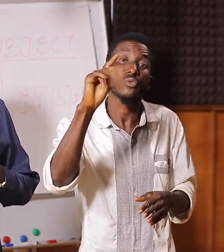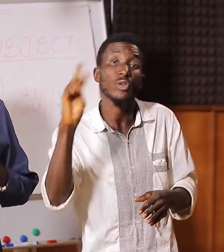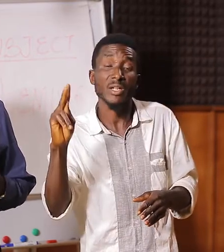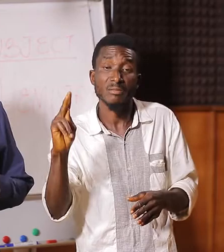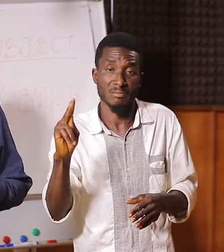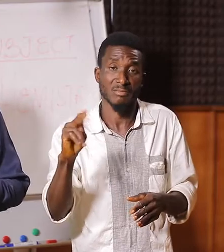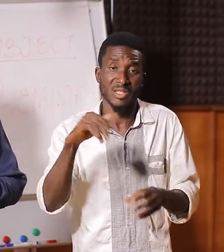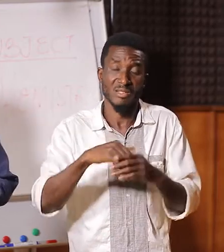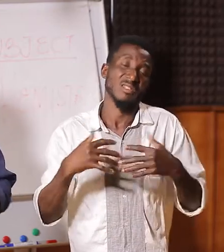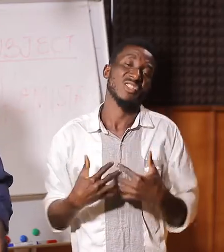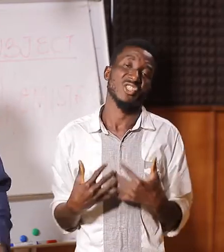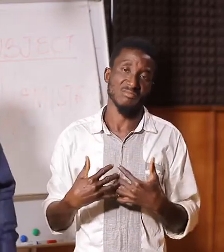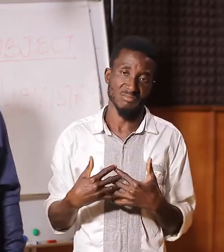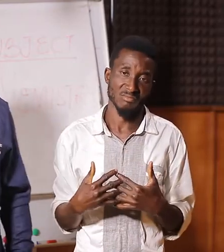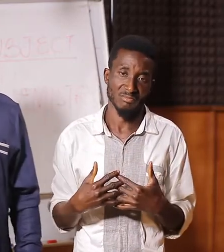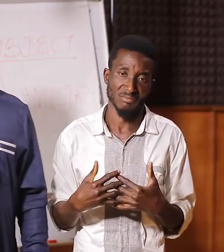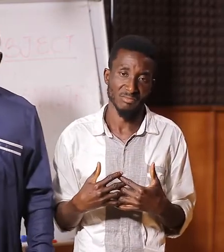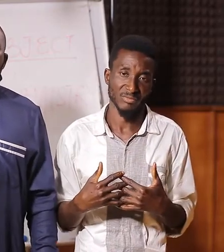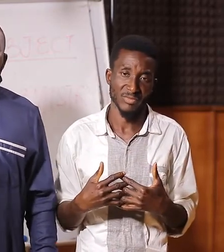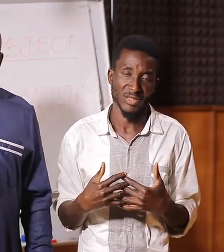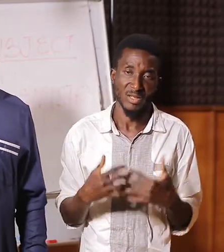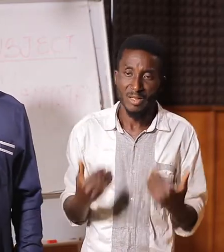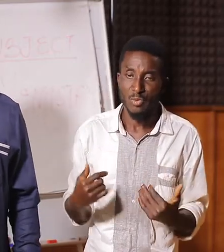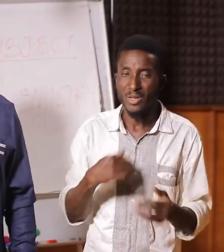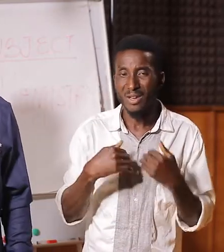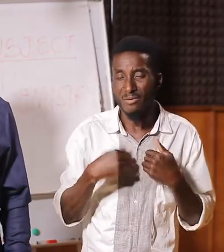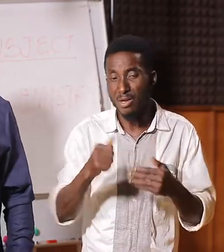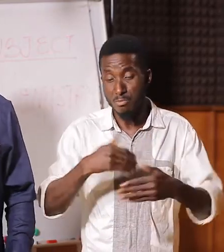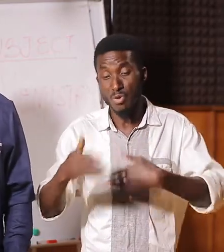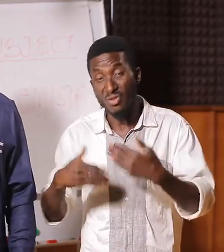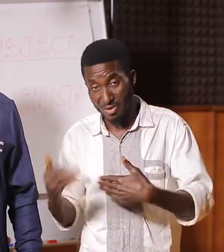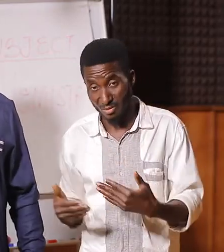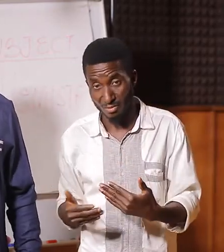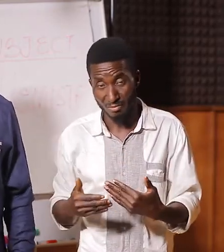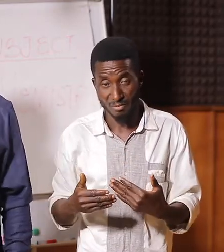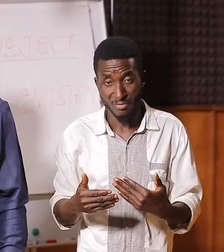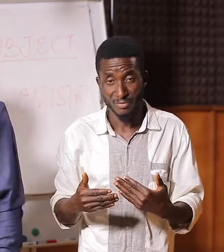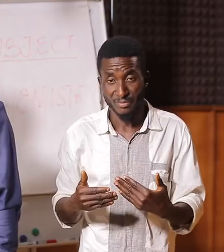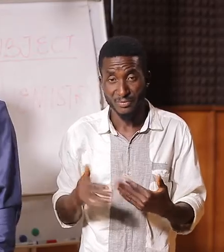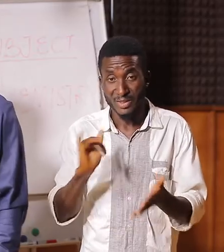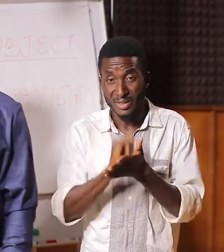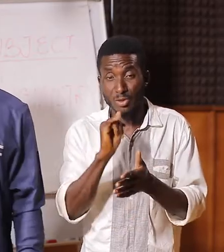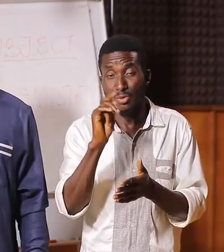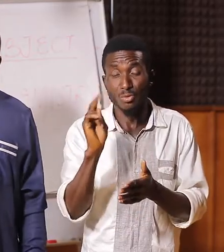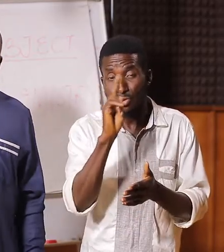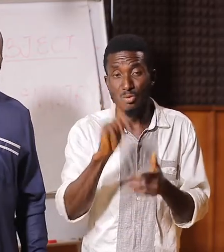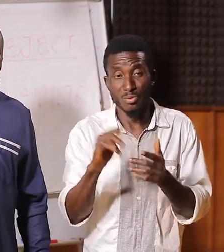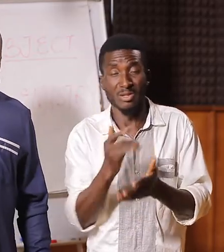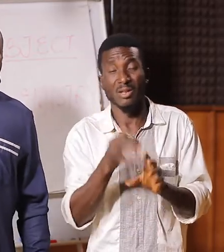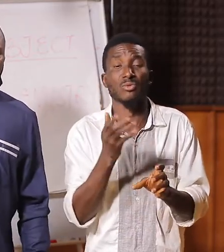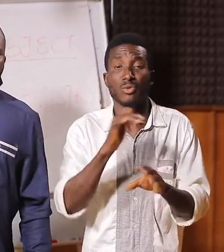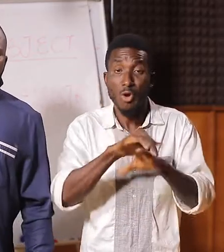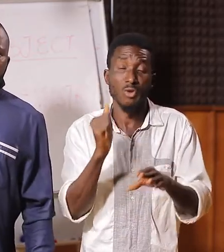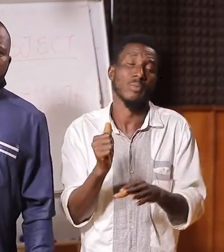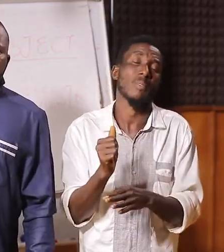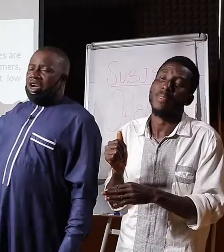to curtail that issue of uneven combustion, we have a process also at the refinery industry that is usually carried out, and we